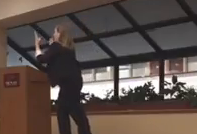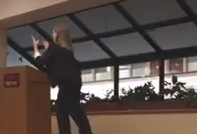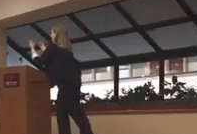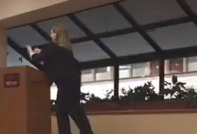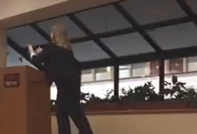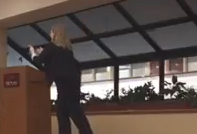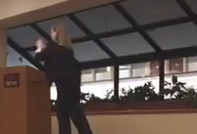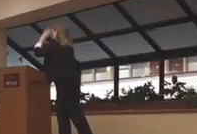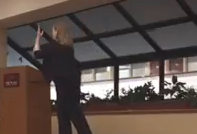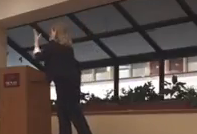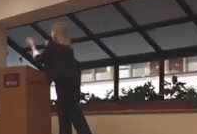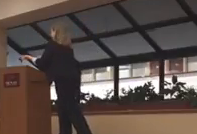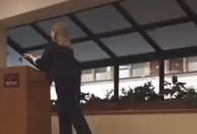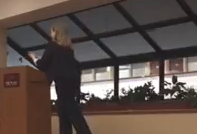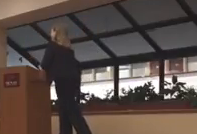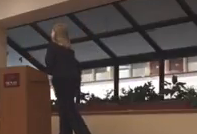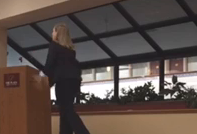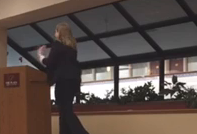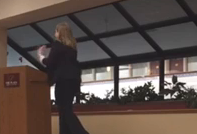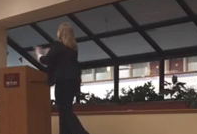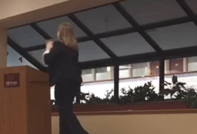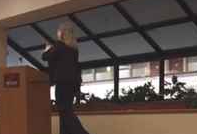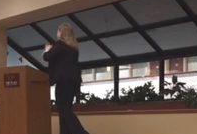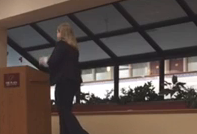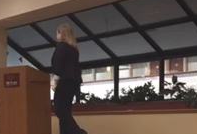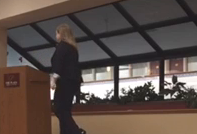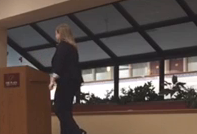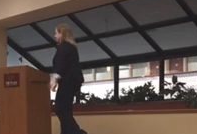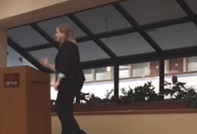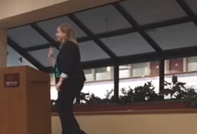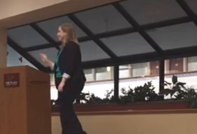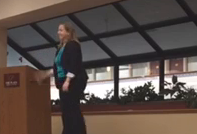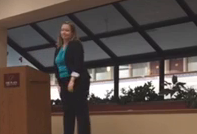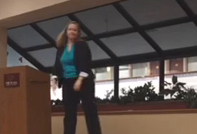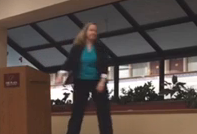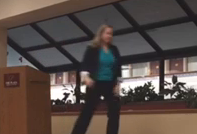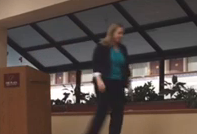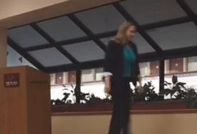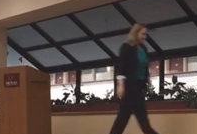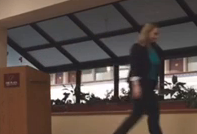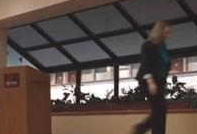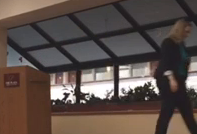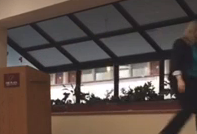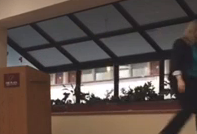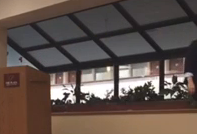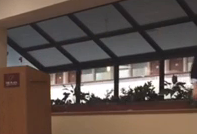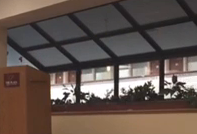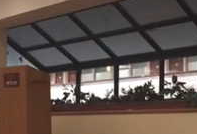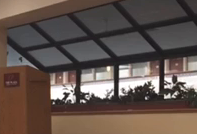ideas. And I'm very open to those ideas. So keep them coming and please contact me.